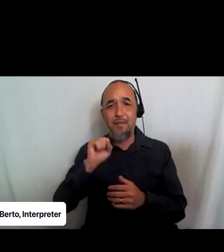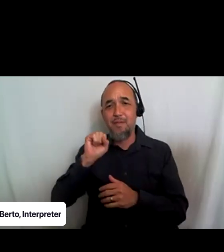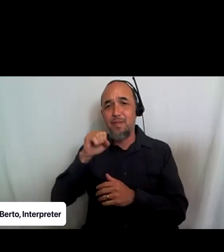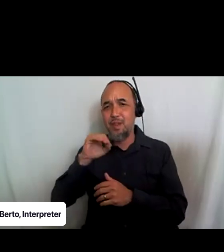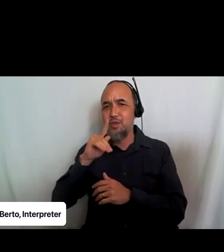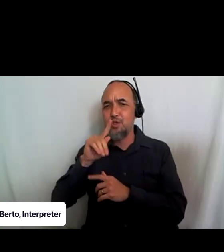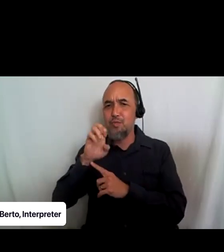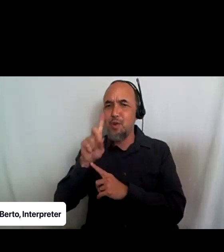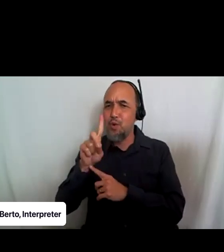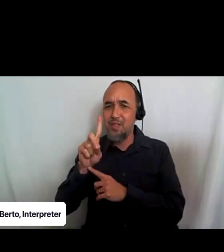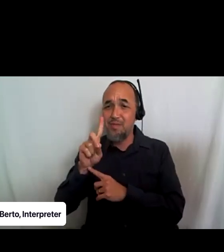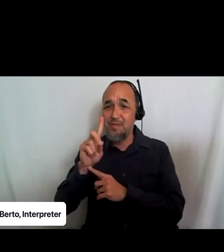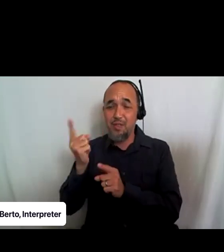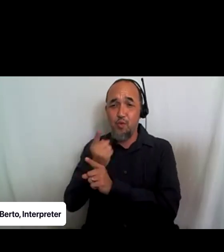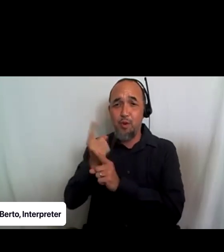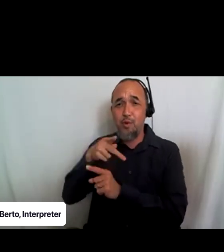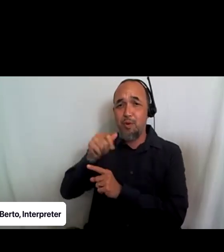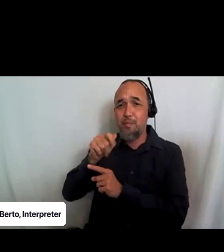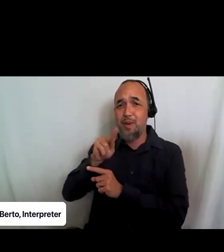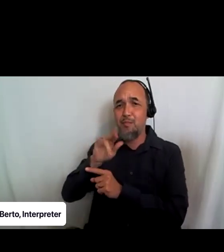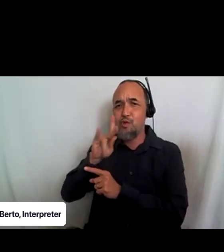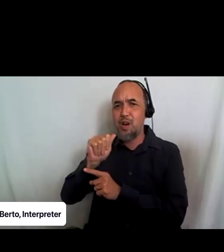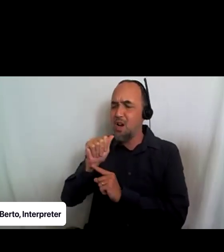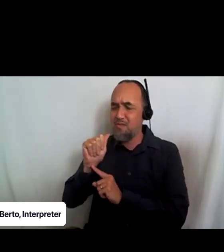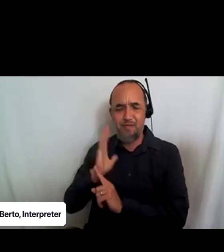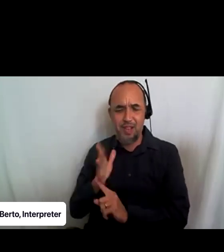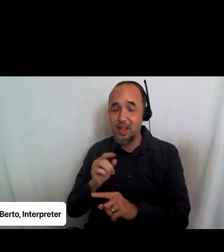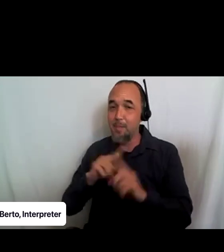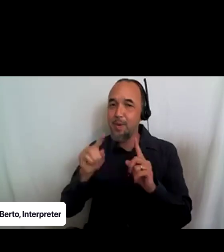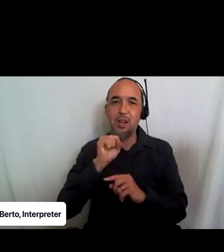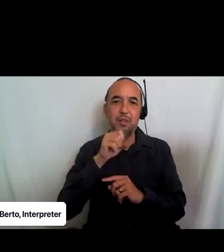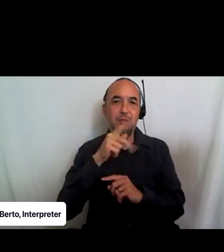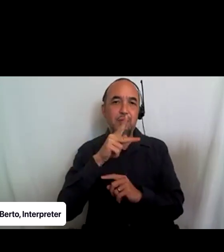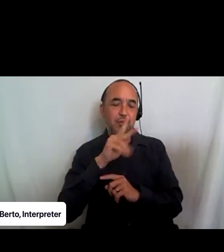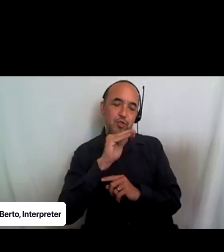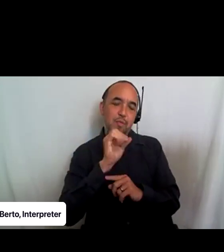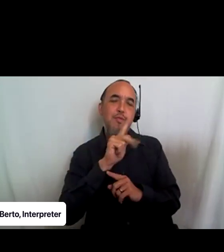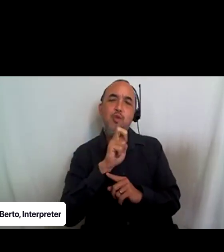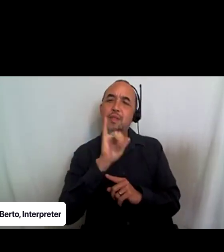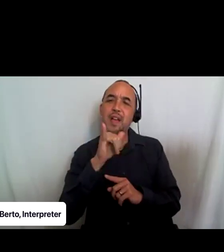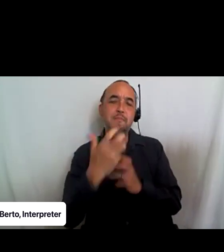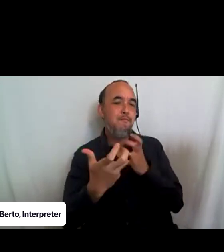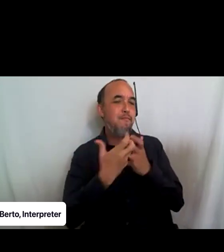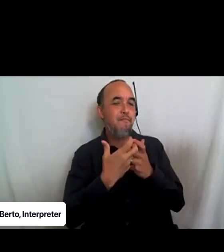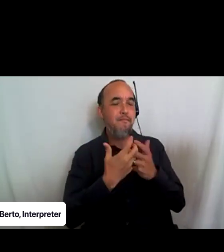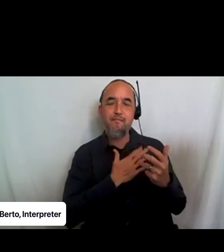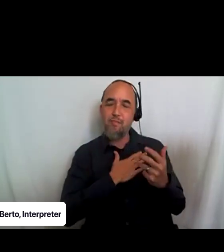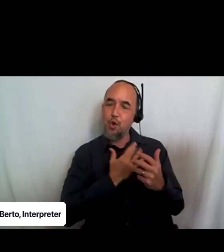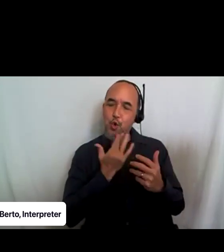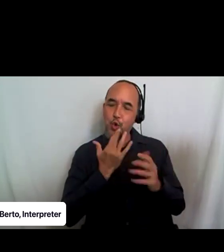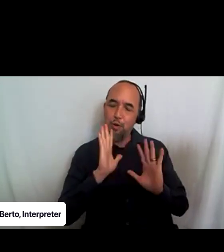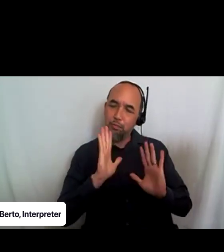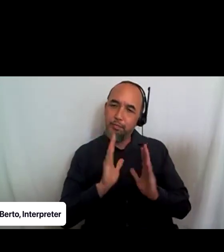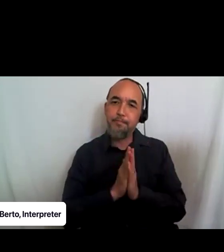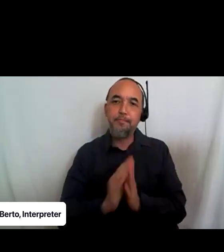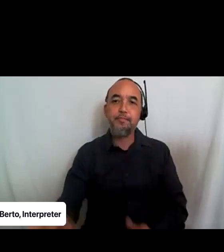too. But smoked paprika I found works best with this, with my palate and what everyone loves